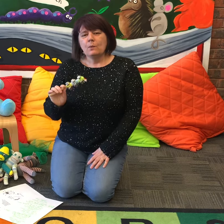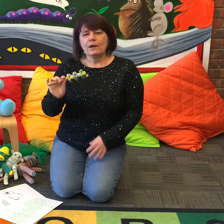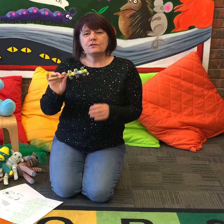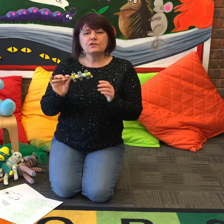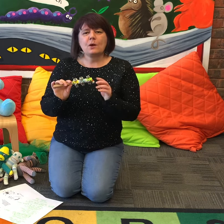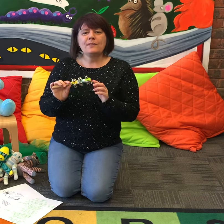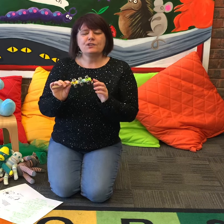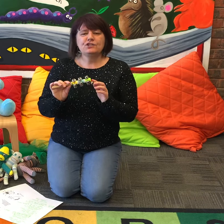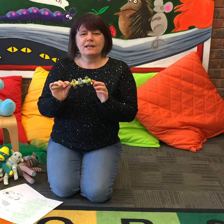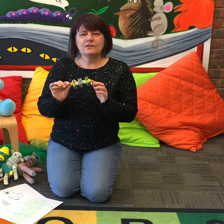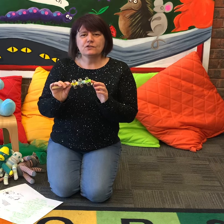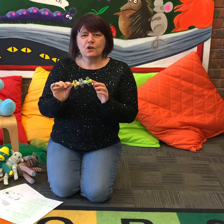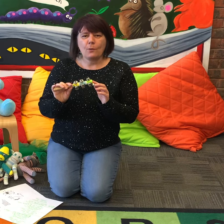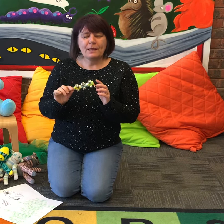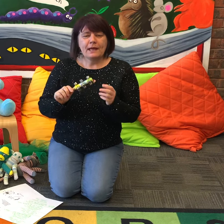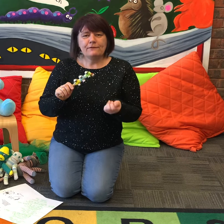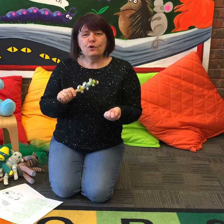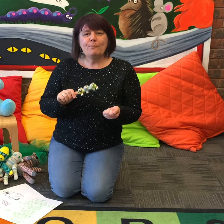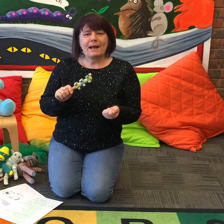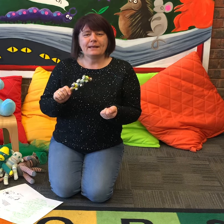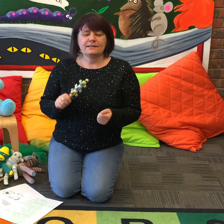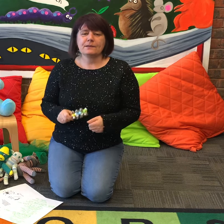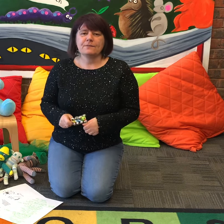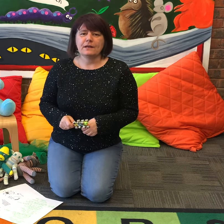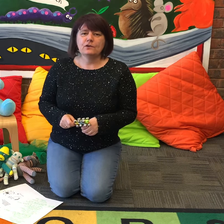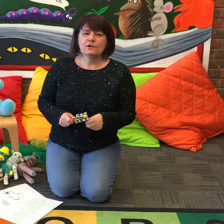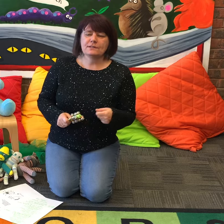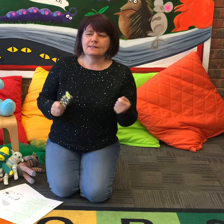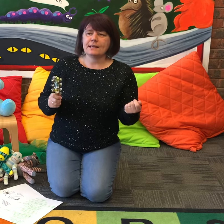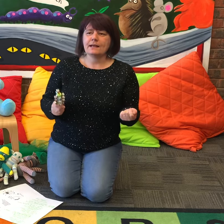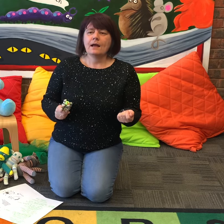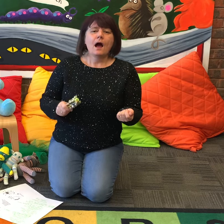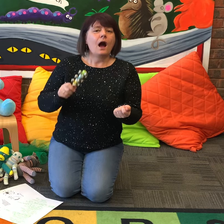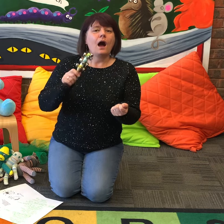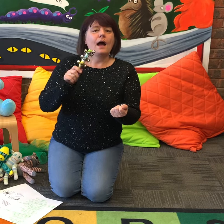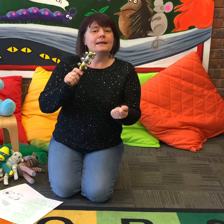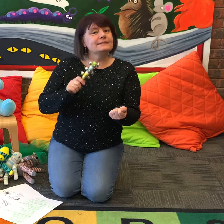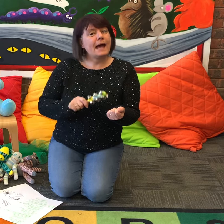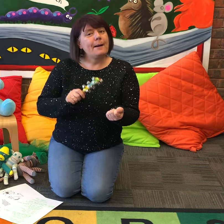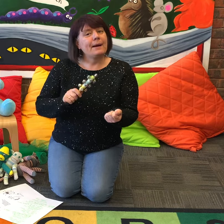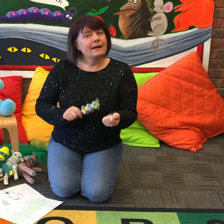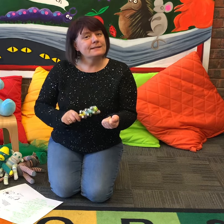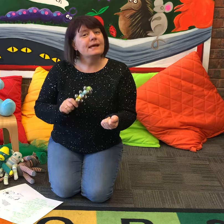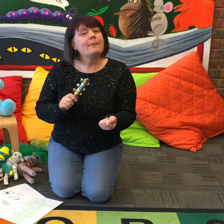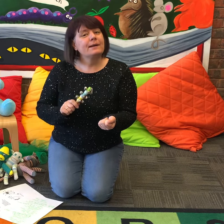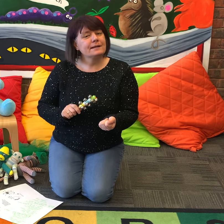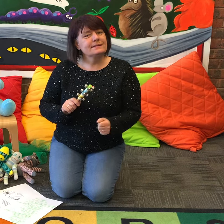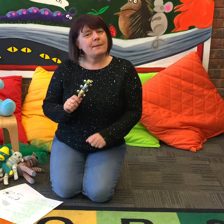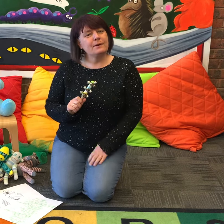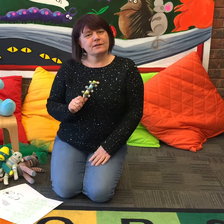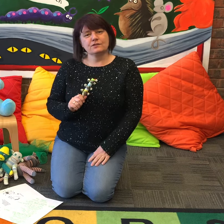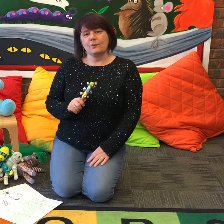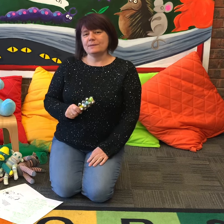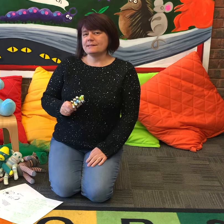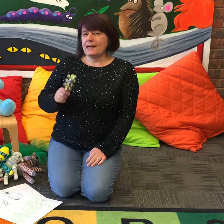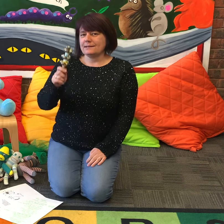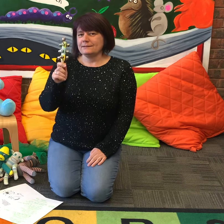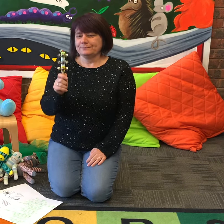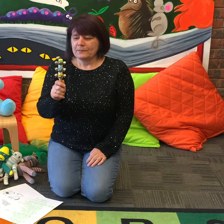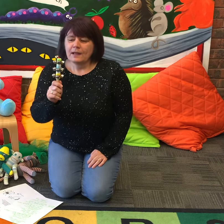going to start with our shake and stop. If you're banging something, you can sing, I tap and I tap and I tap and I stop instead.